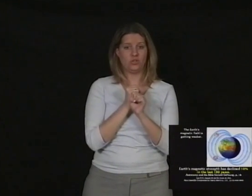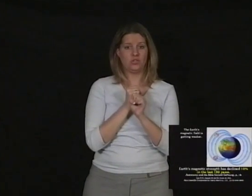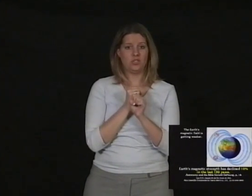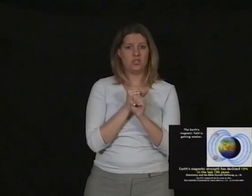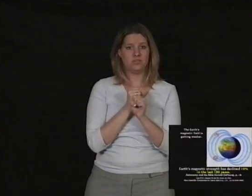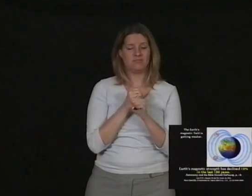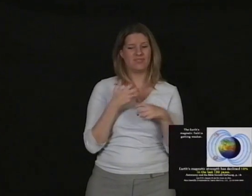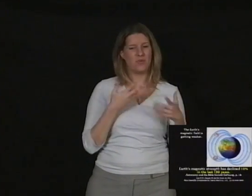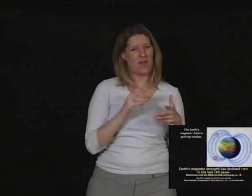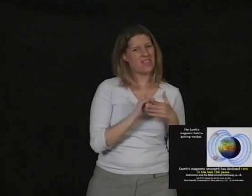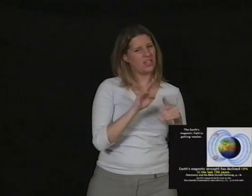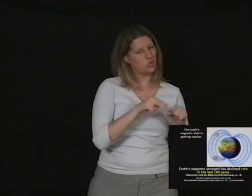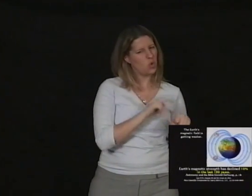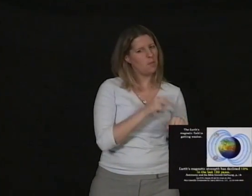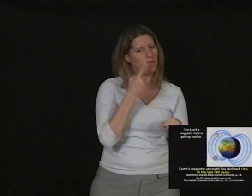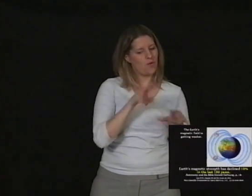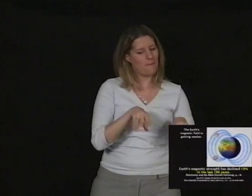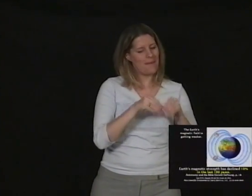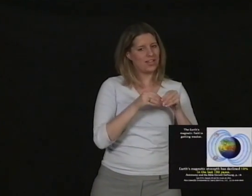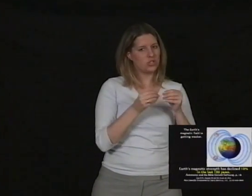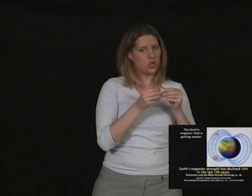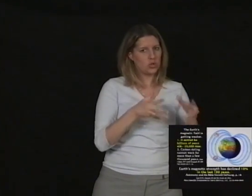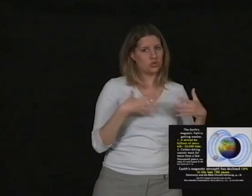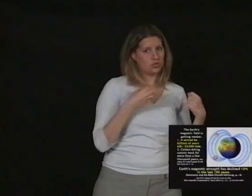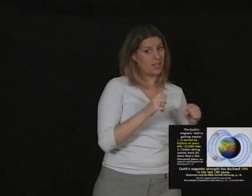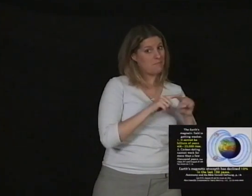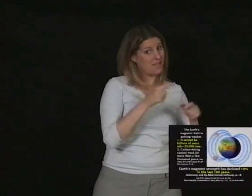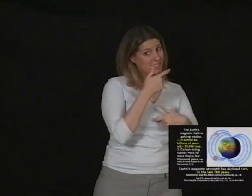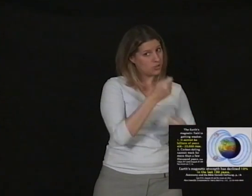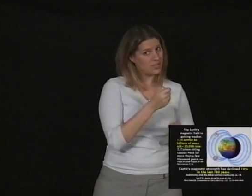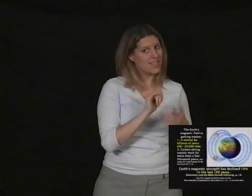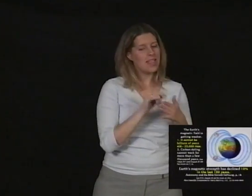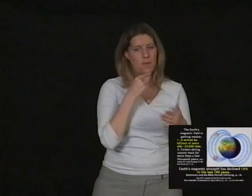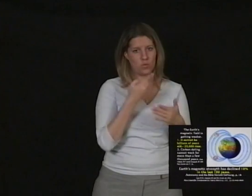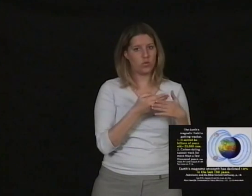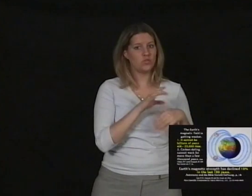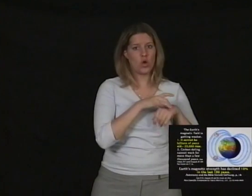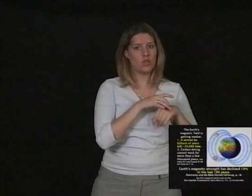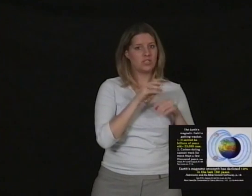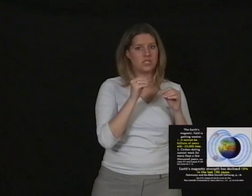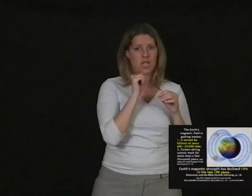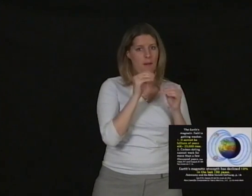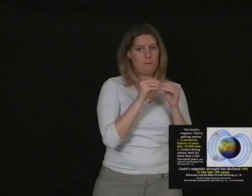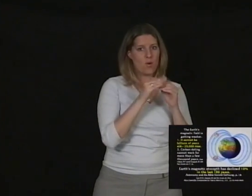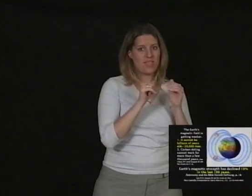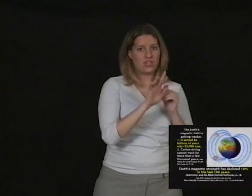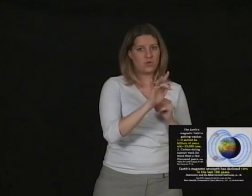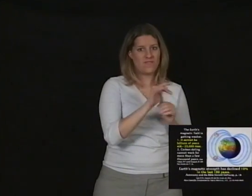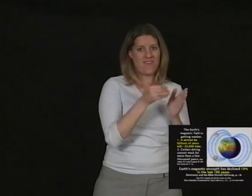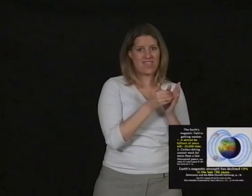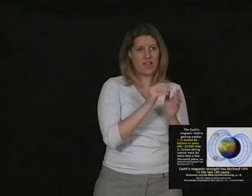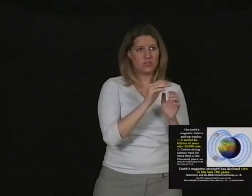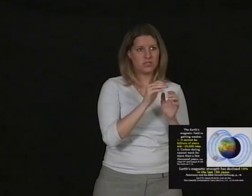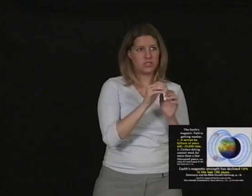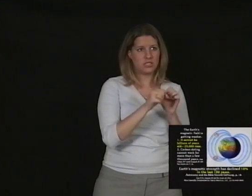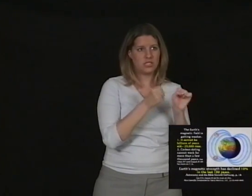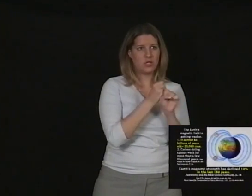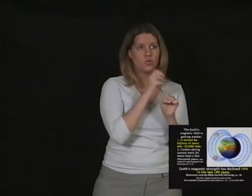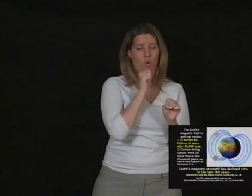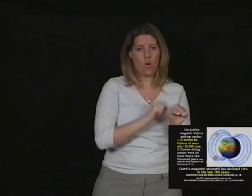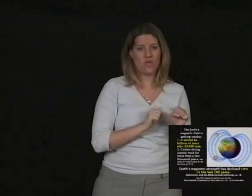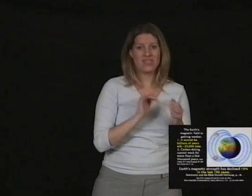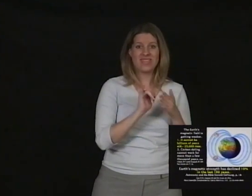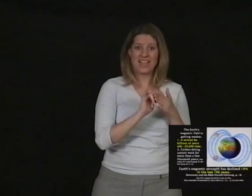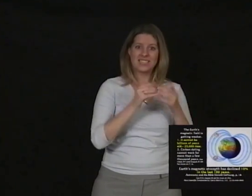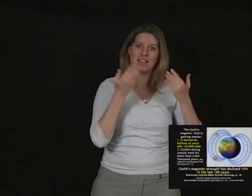Well, that's normal for magnets to lose their strength, but that's interesting. That proves the earth is not more than 25,000 years old. This is a limiting factor.